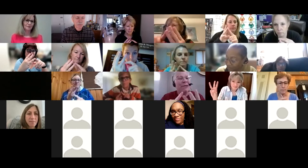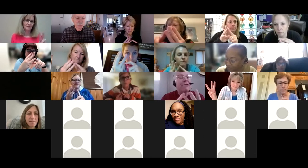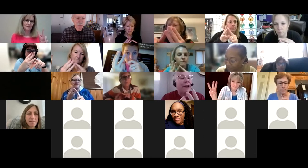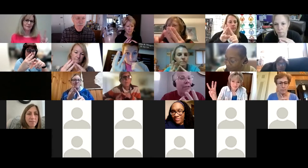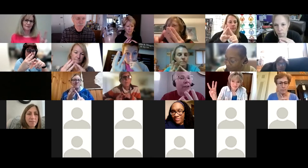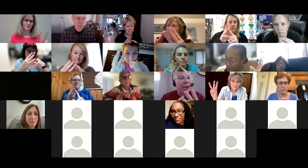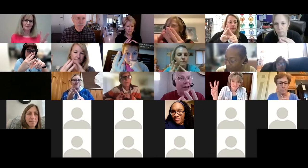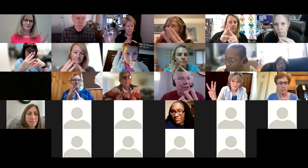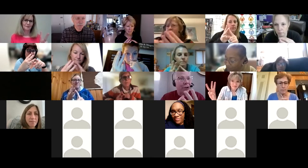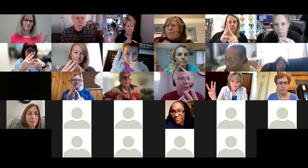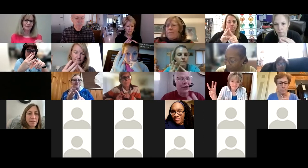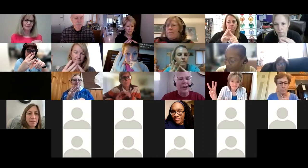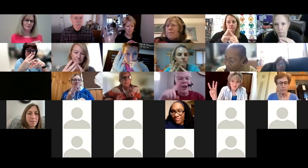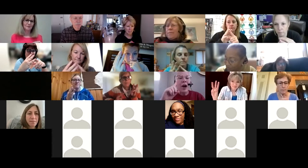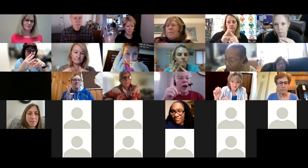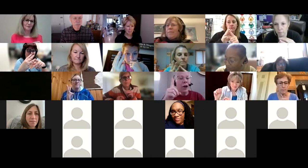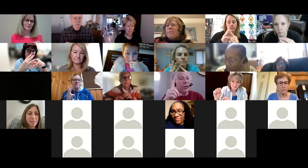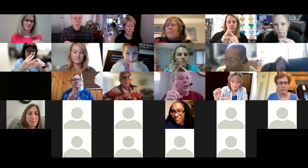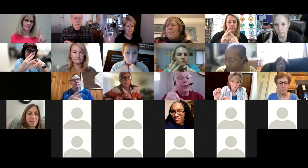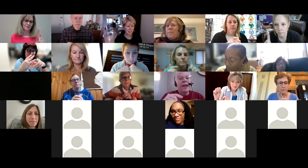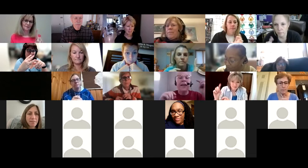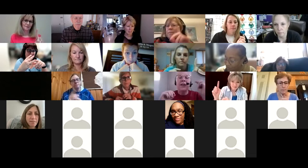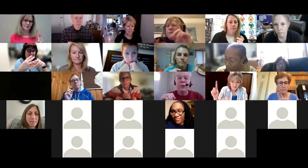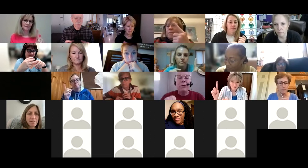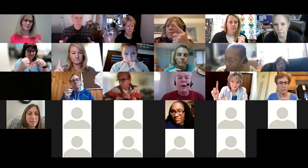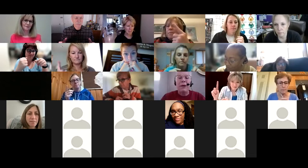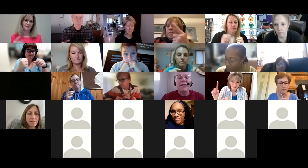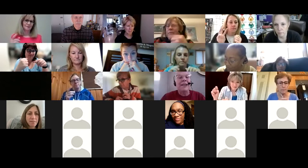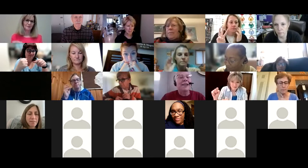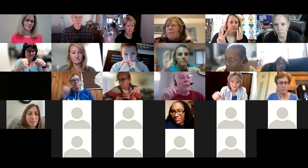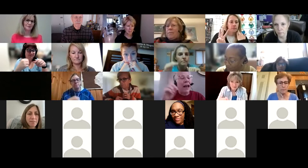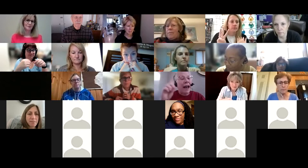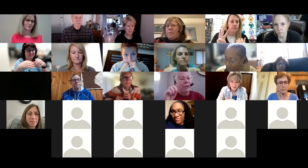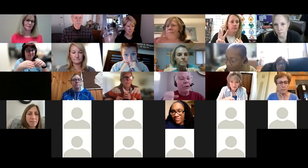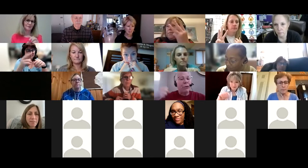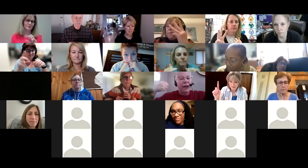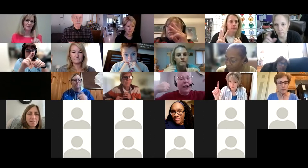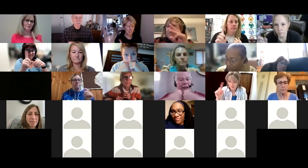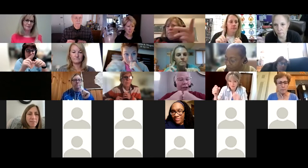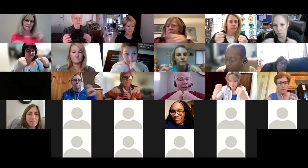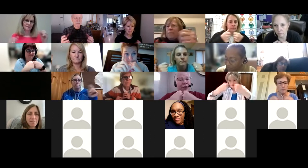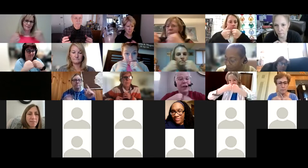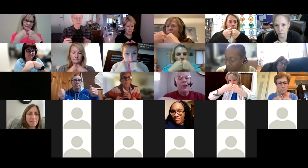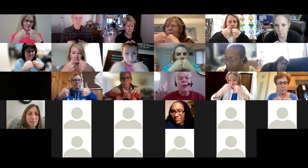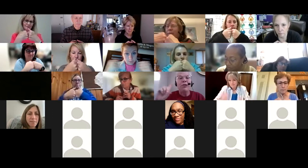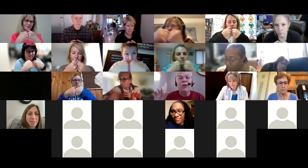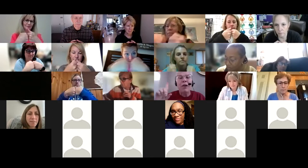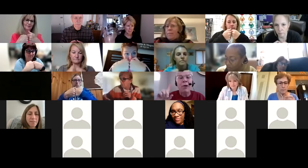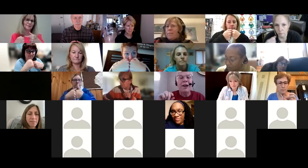very, very difficult. Also, in a triple whammy sentence, we have to avoid clunkers. We do not want